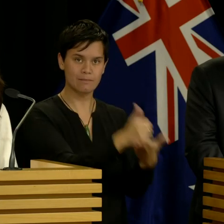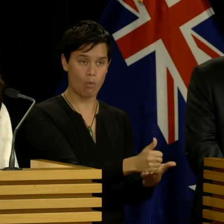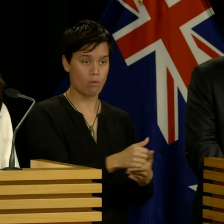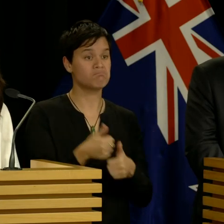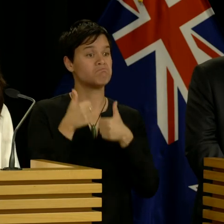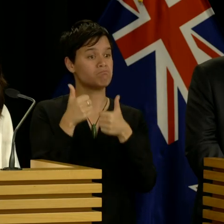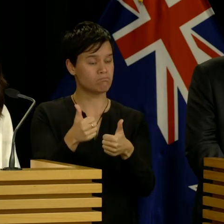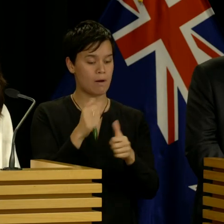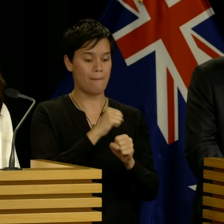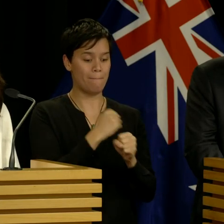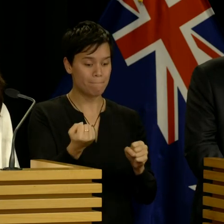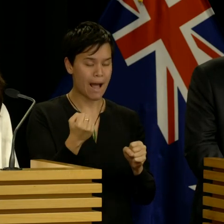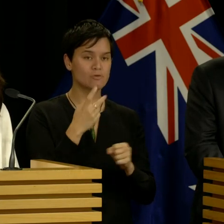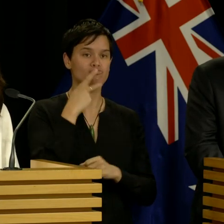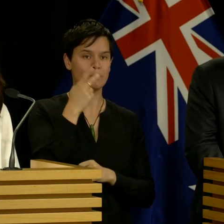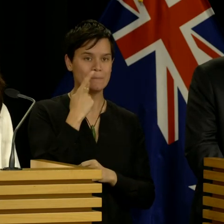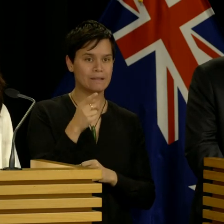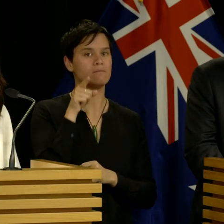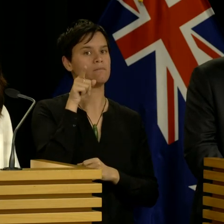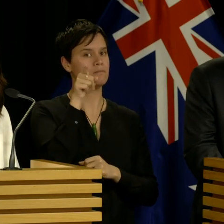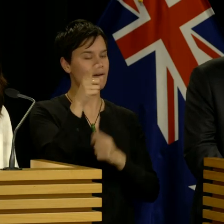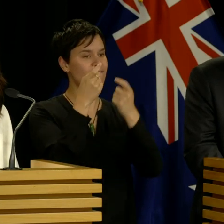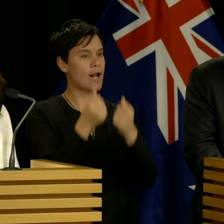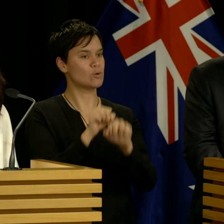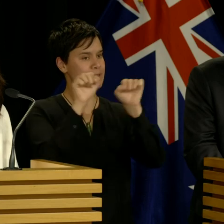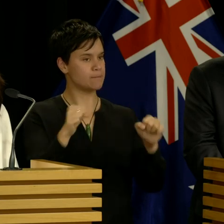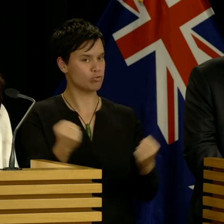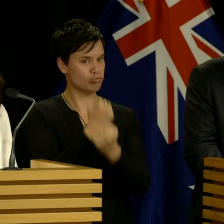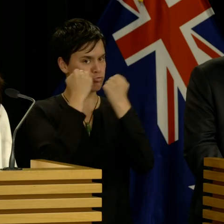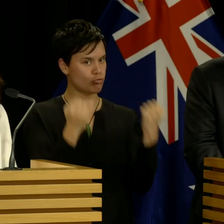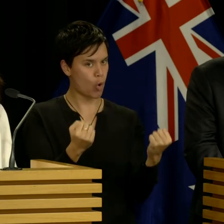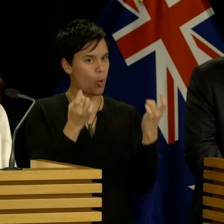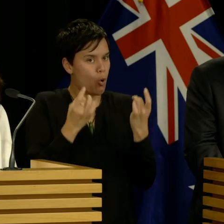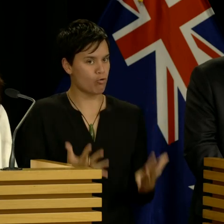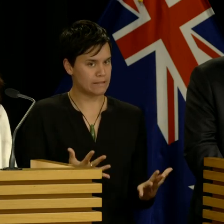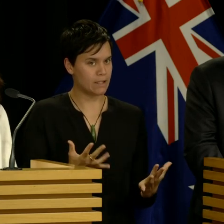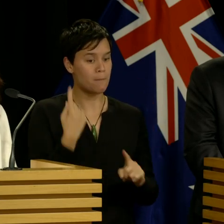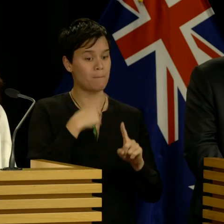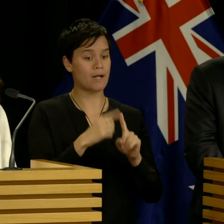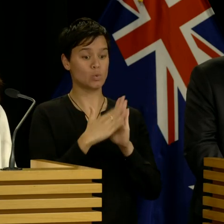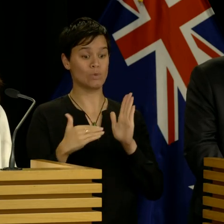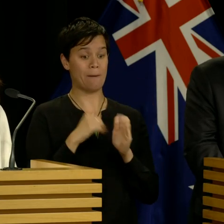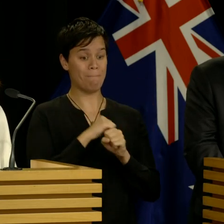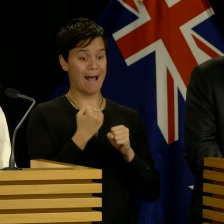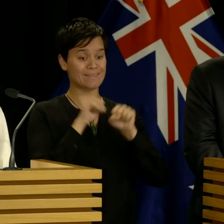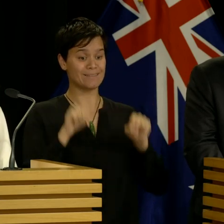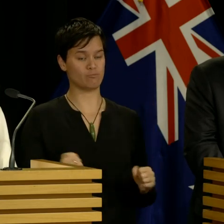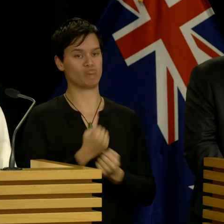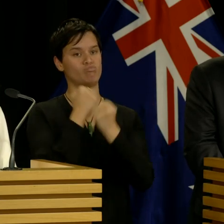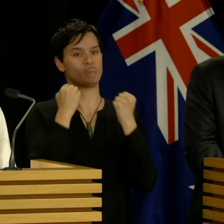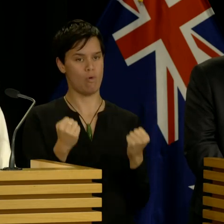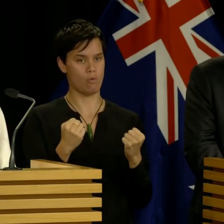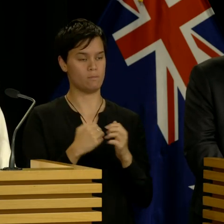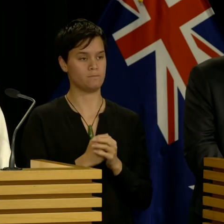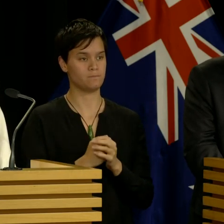and banks reiterated the strength of the financial system and the stability of our banking system. Both us and the banks have said